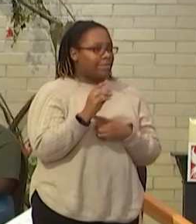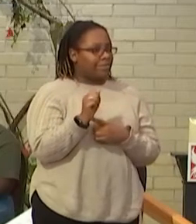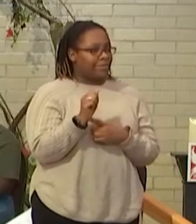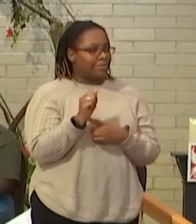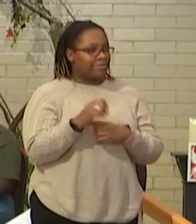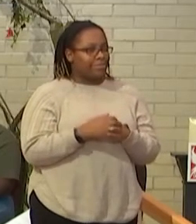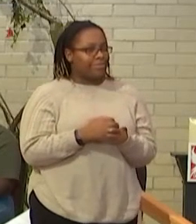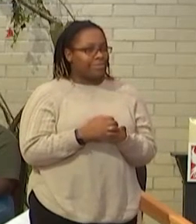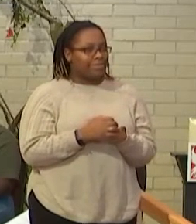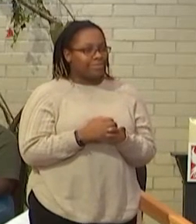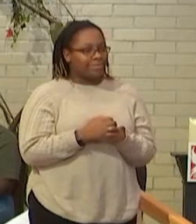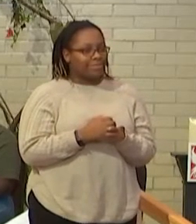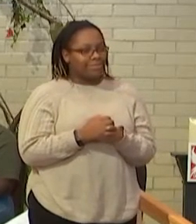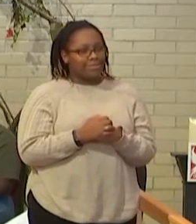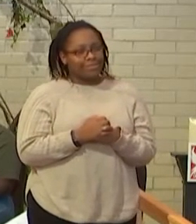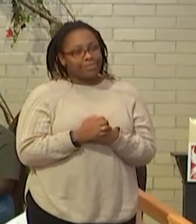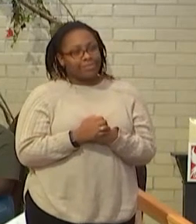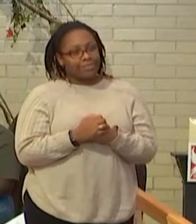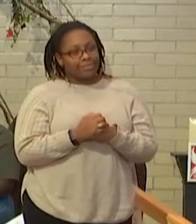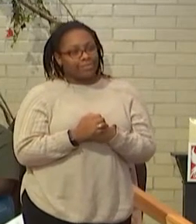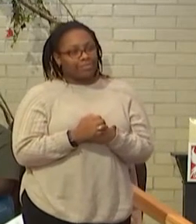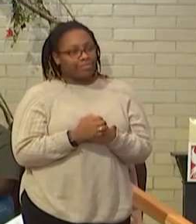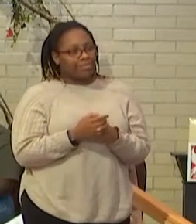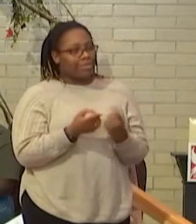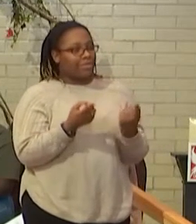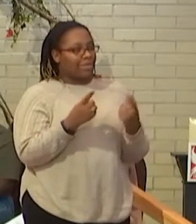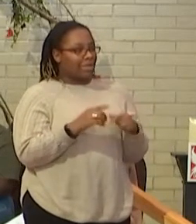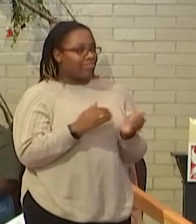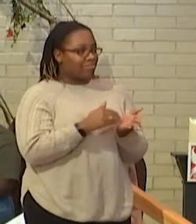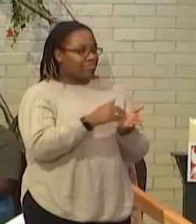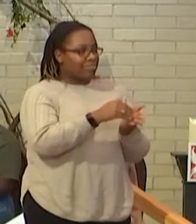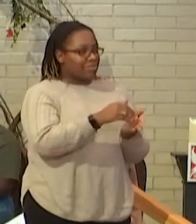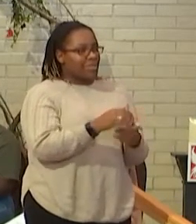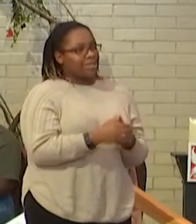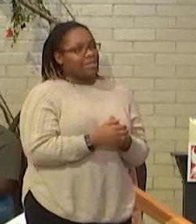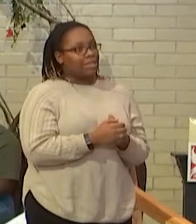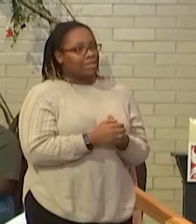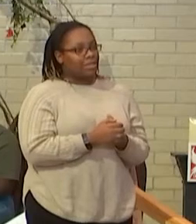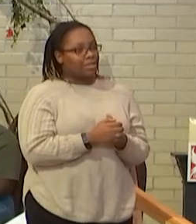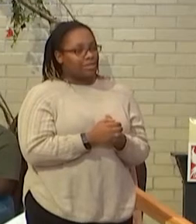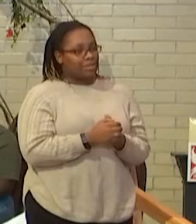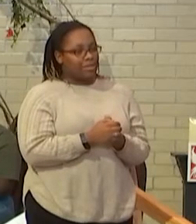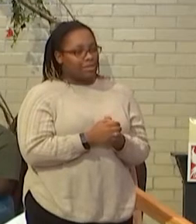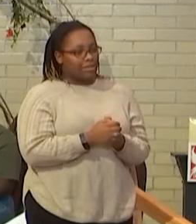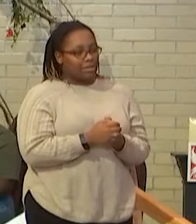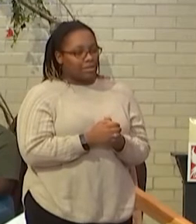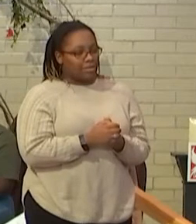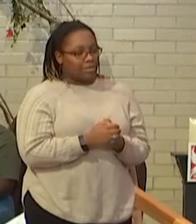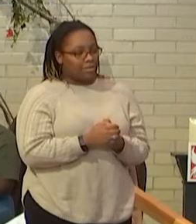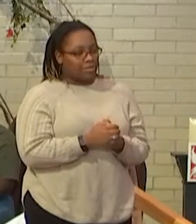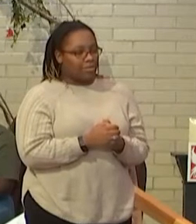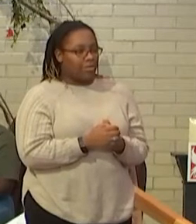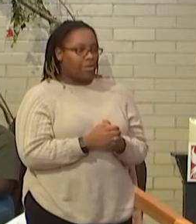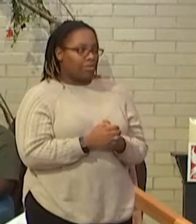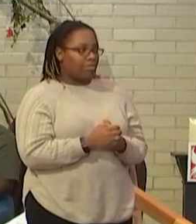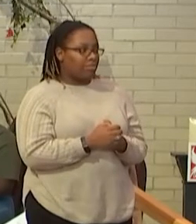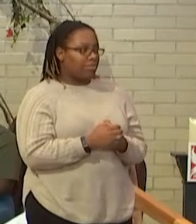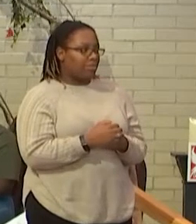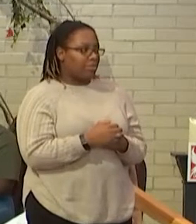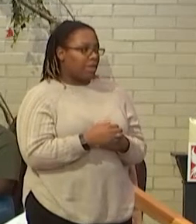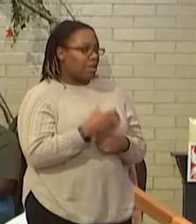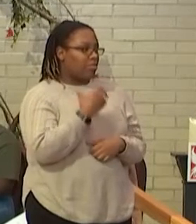hope that people would know better than to say, but it happens a lot, especially when I say that I have narcolepsy. I'll hear people respond, oh, I wish I had that problem, I can't